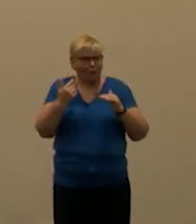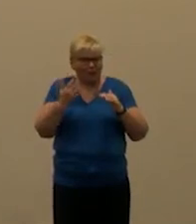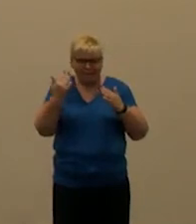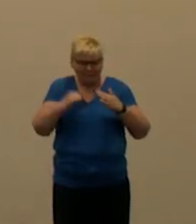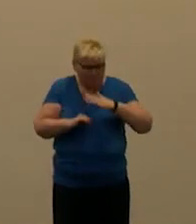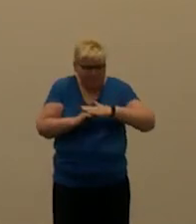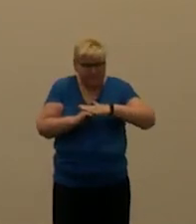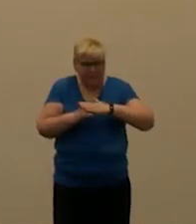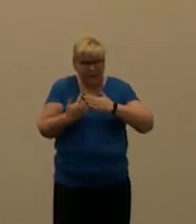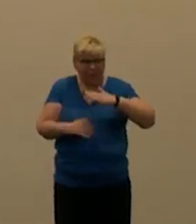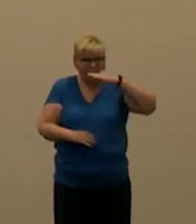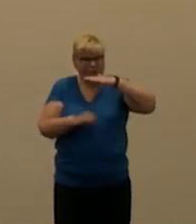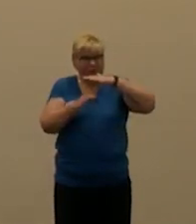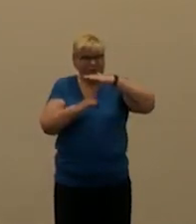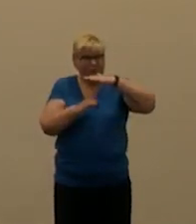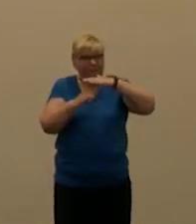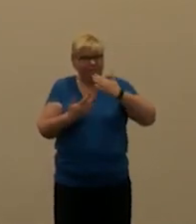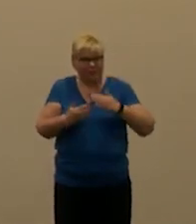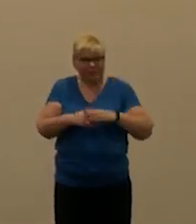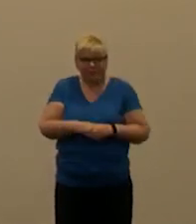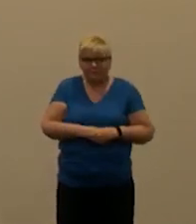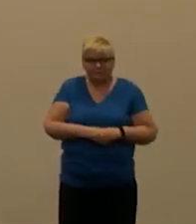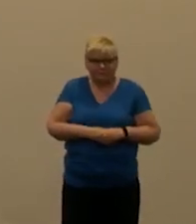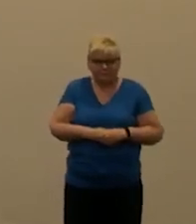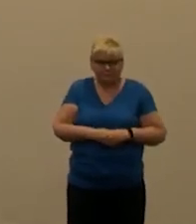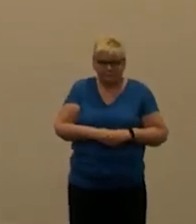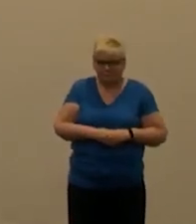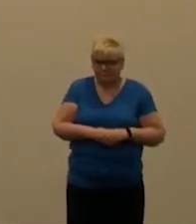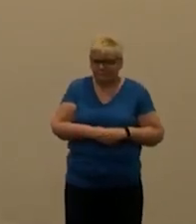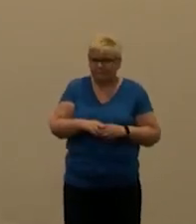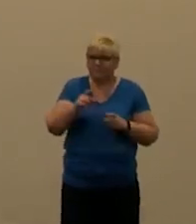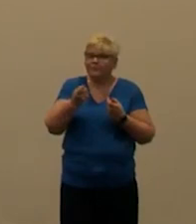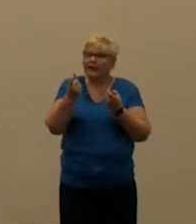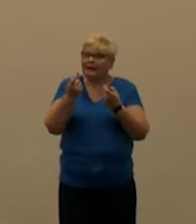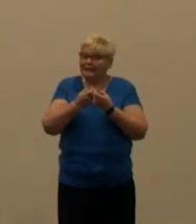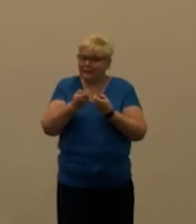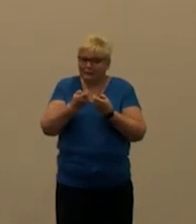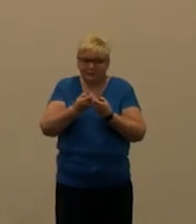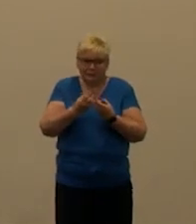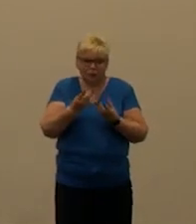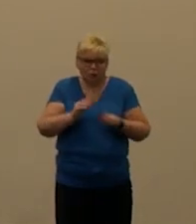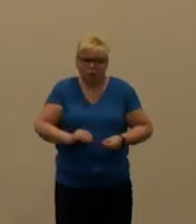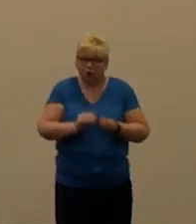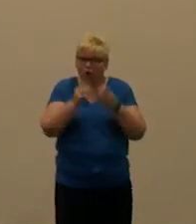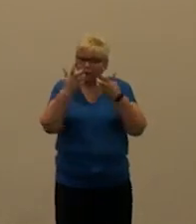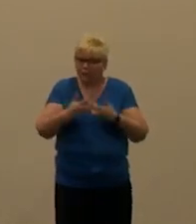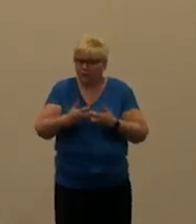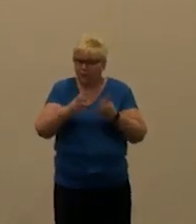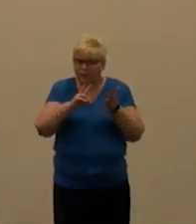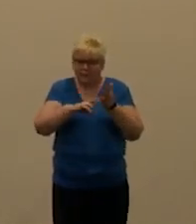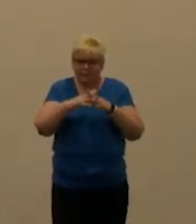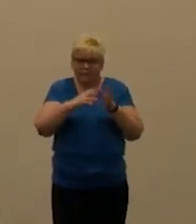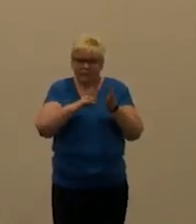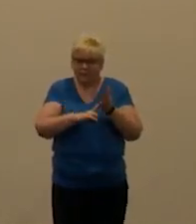traditional VPN gateway. Okay, so the next hub, so when we are configured Virtual WAN and the Virtual WAN